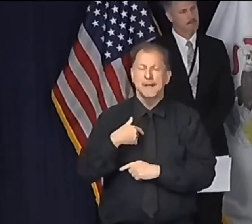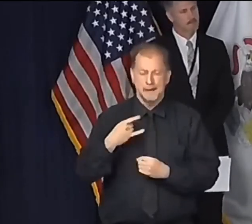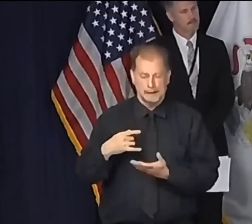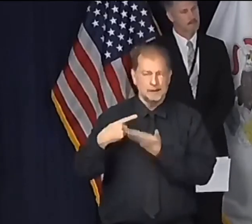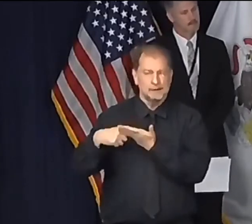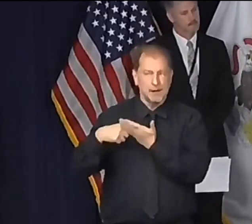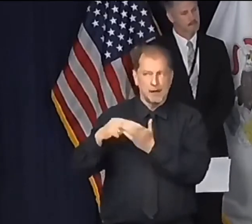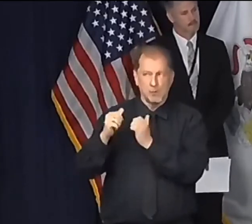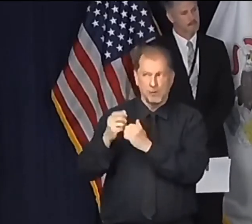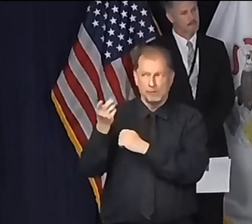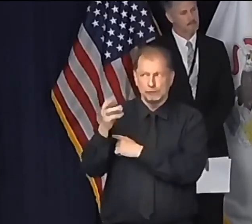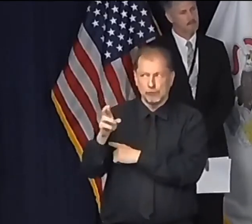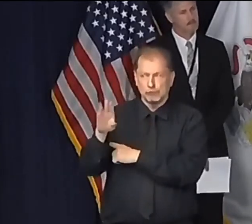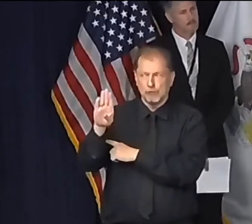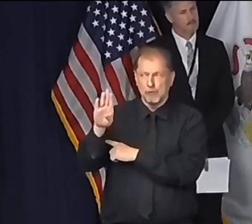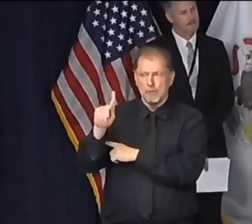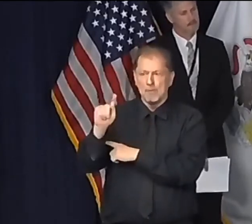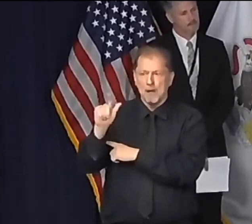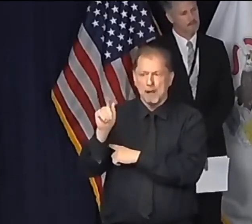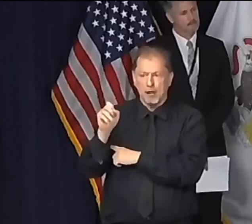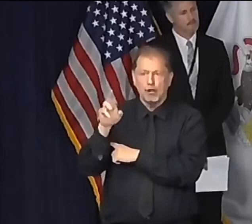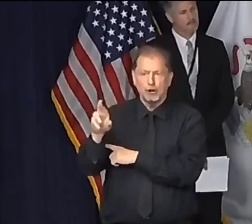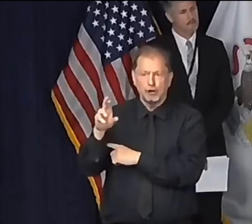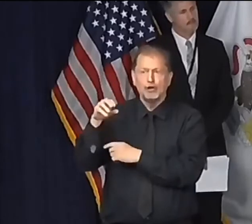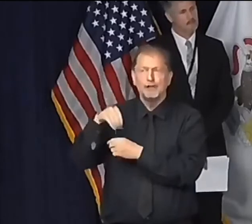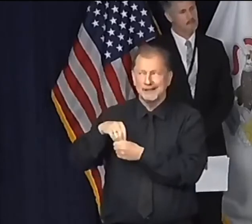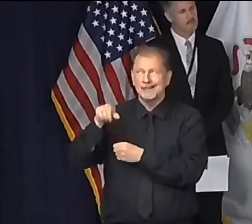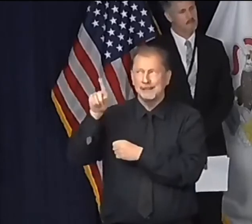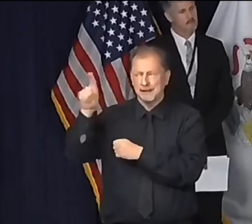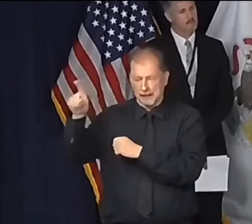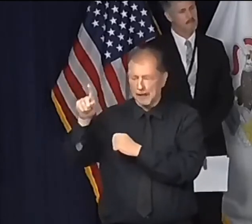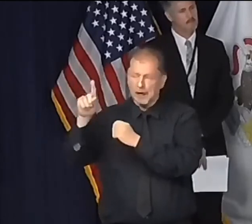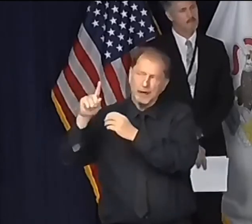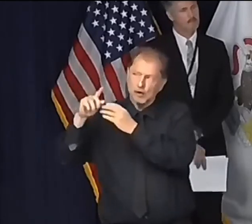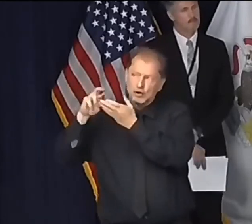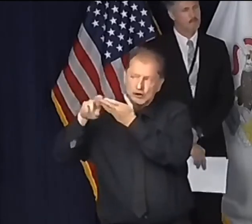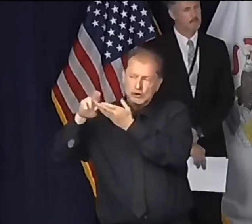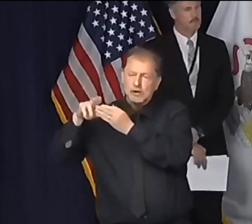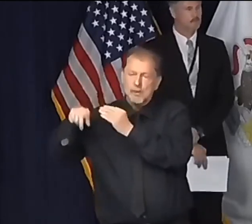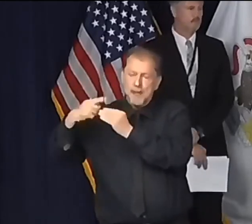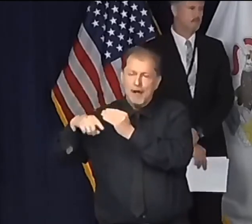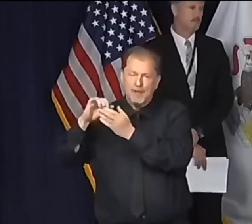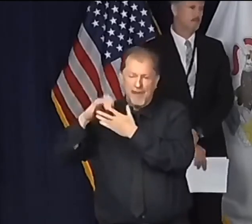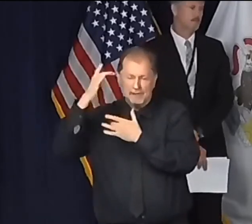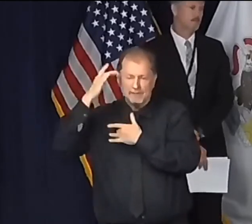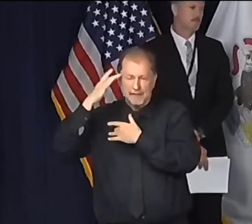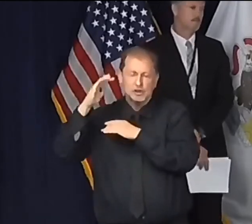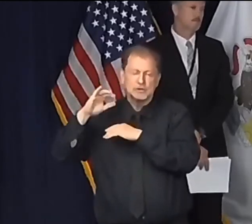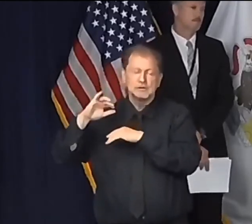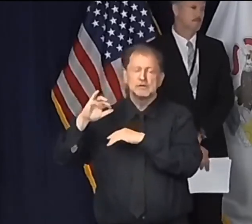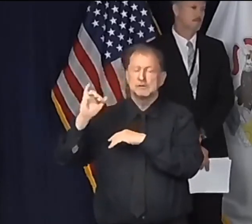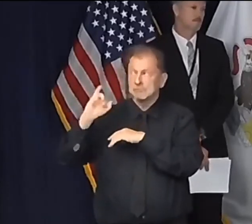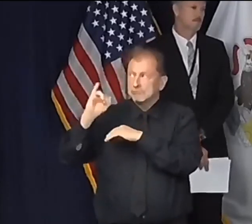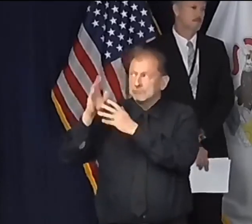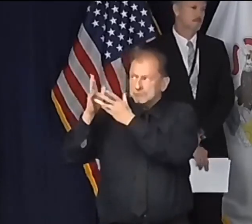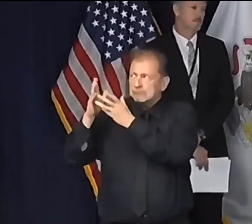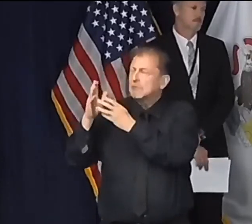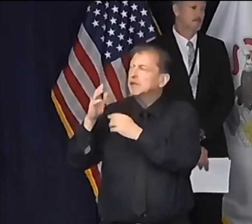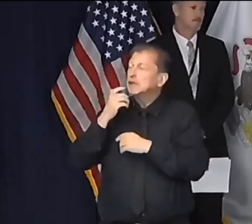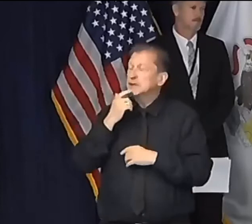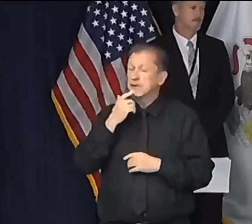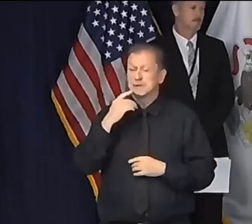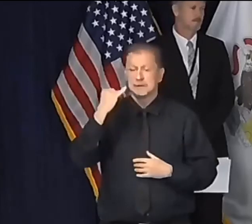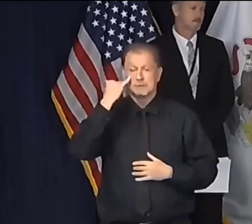Butler, the Deputy Chief for Infectious Disease, and I have had this conversation in terms of, you know, if you have somebody who we